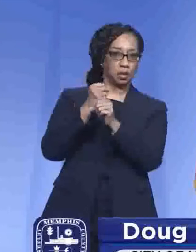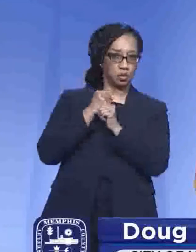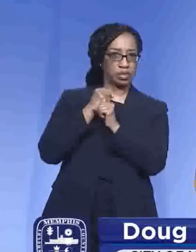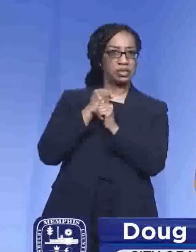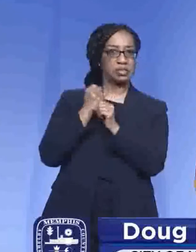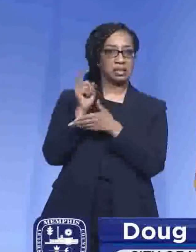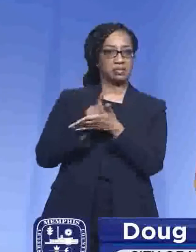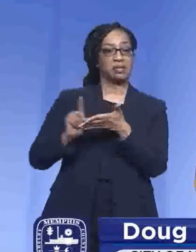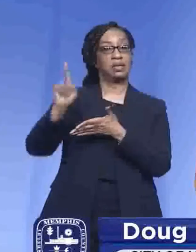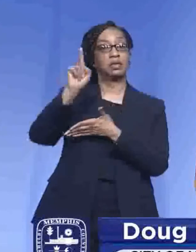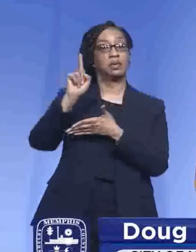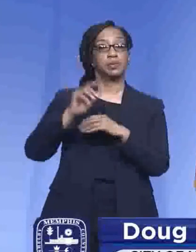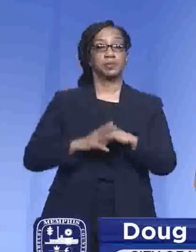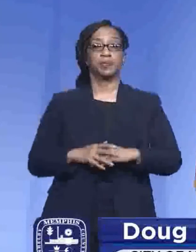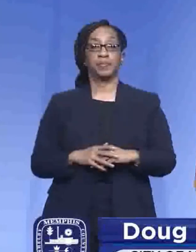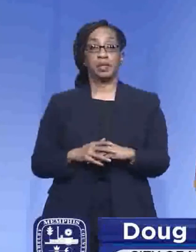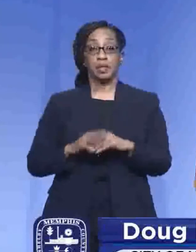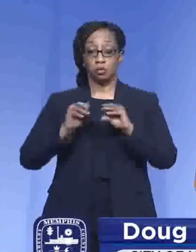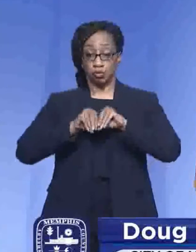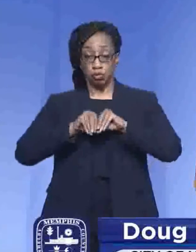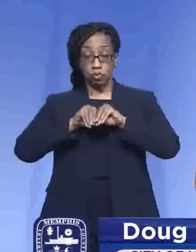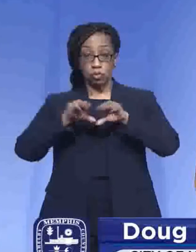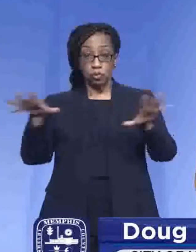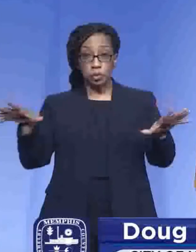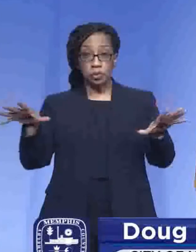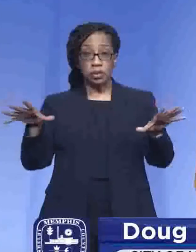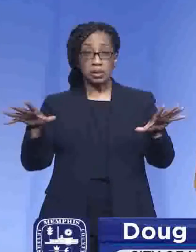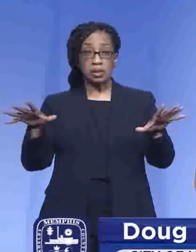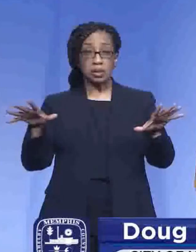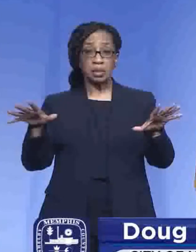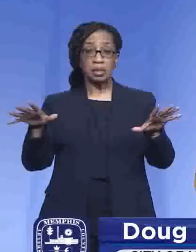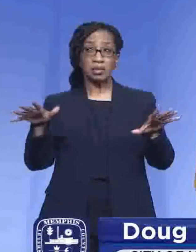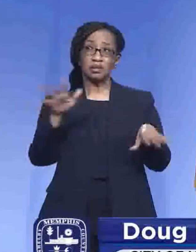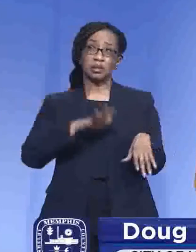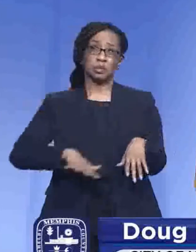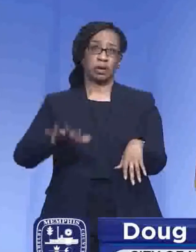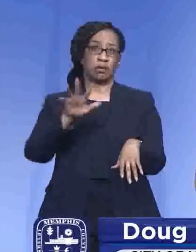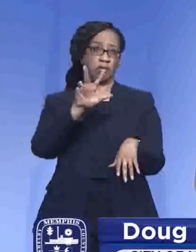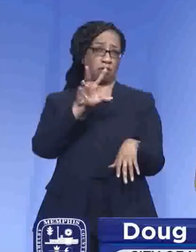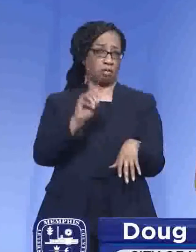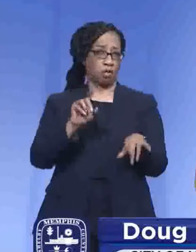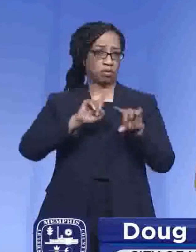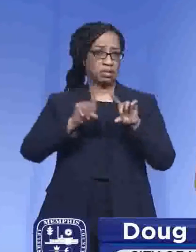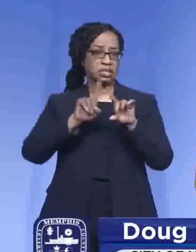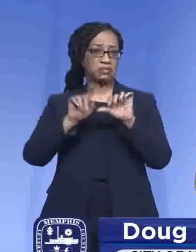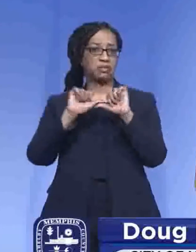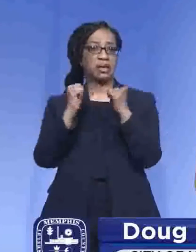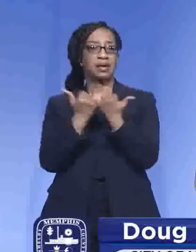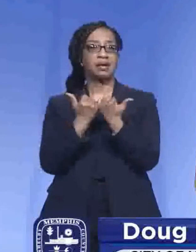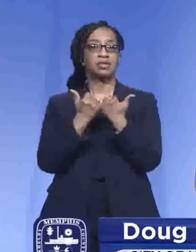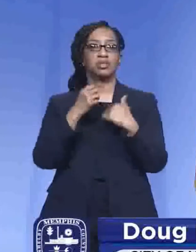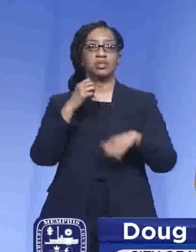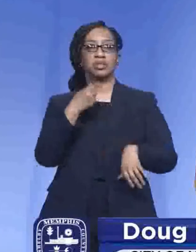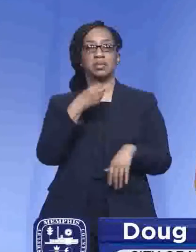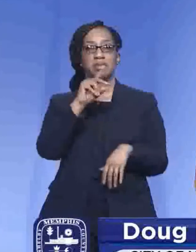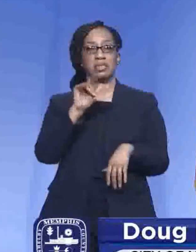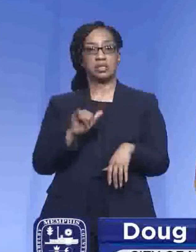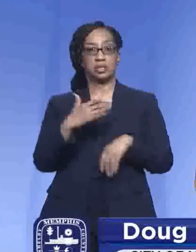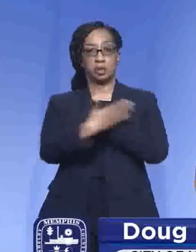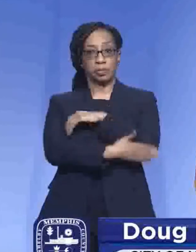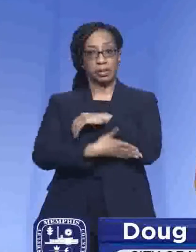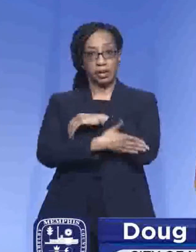week. So in order for them to distribute it, there are about 30 agencies in Shelby County that are eligible to